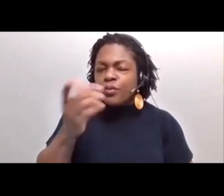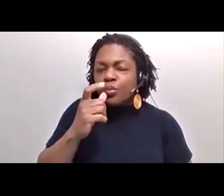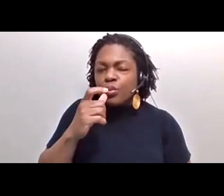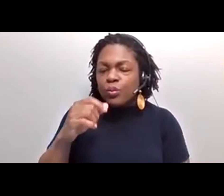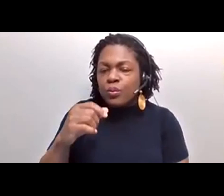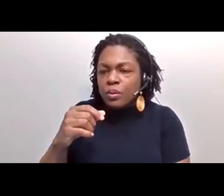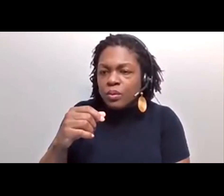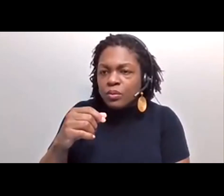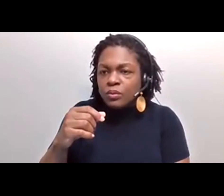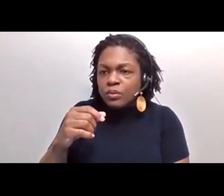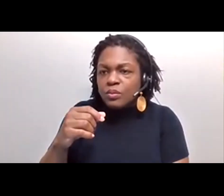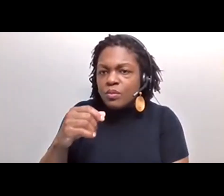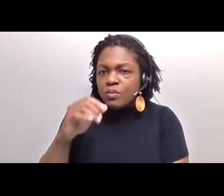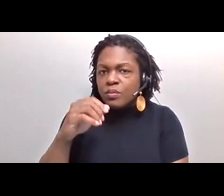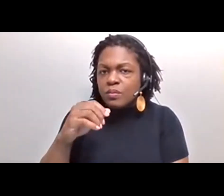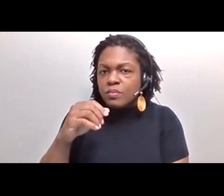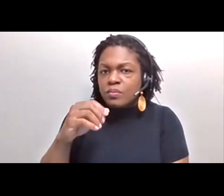I'm sorry, I couldn't hear that, Jamar.